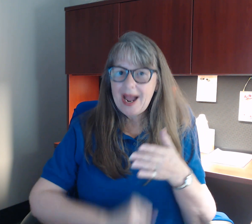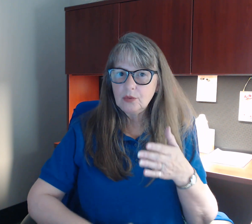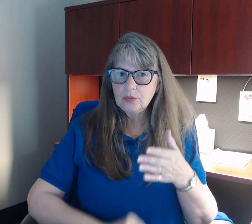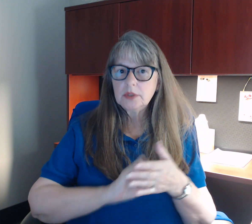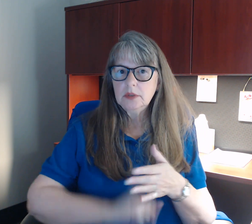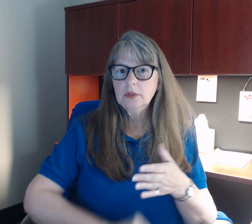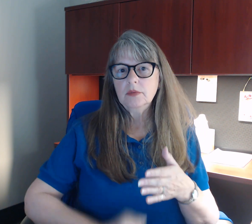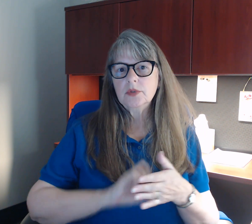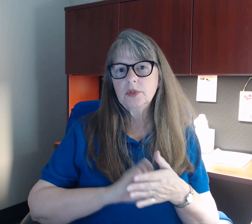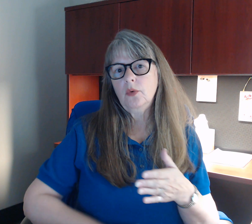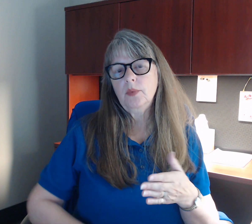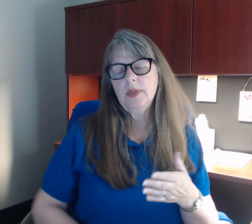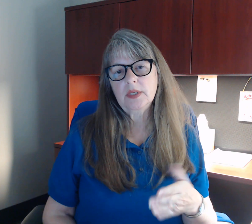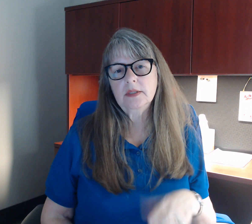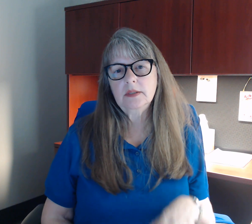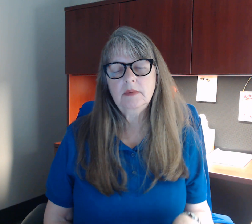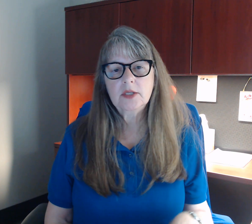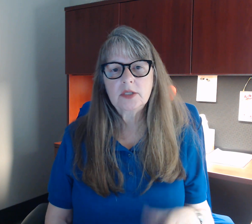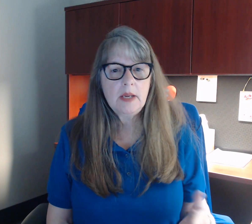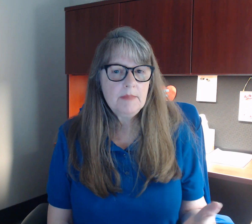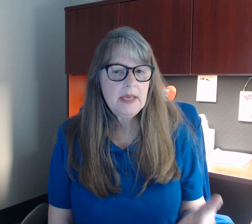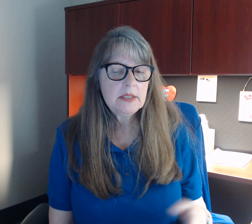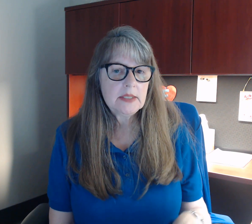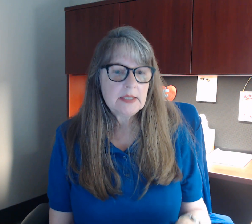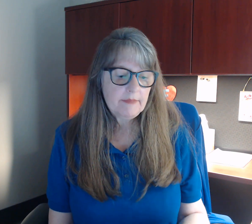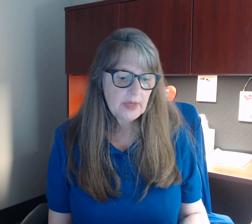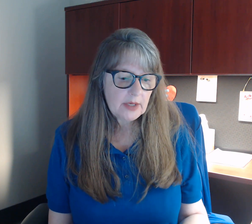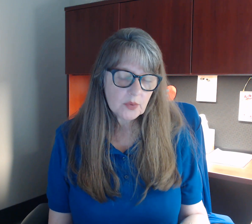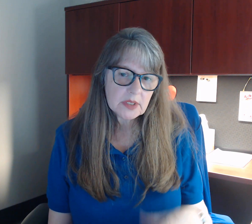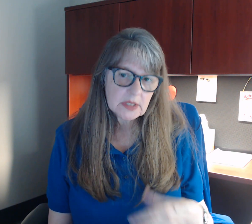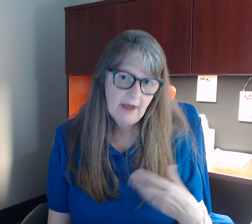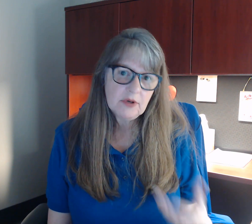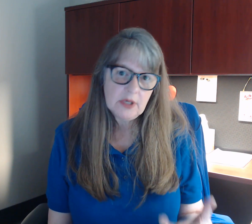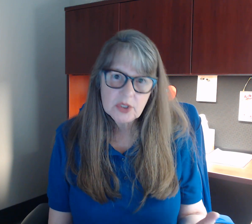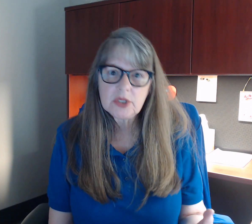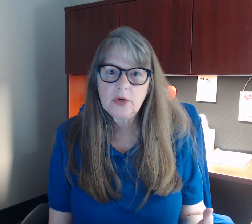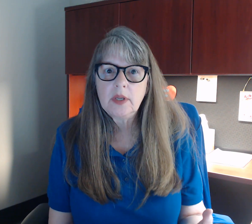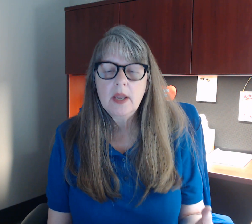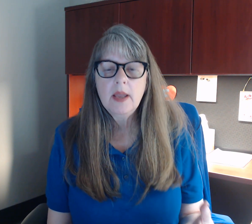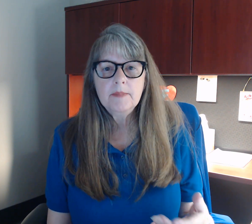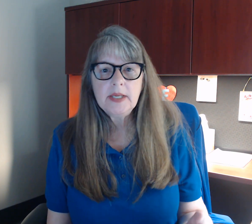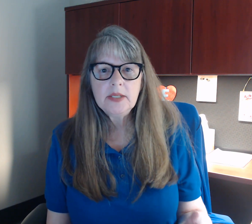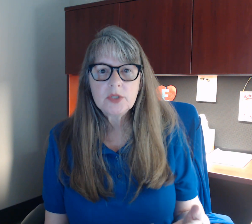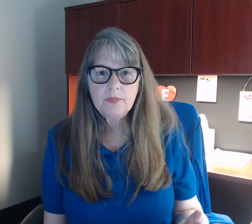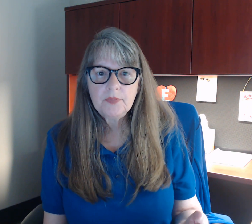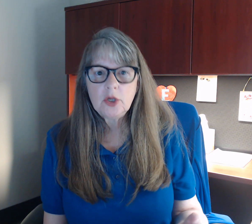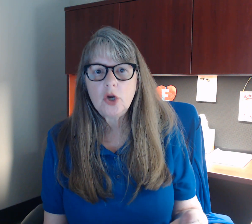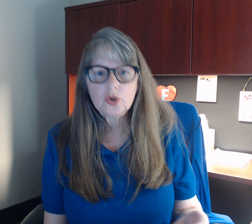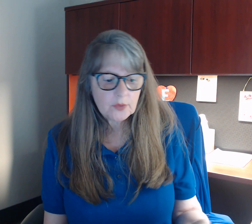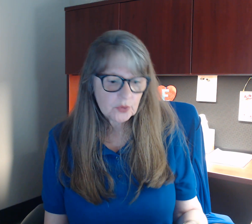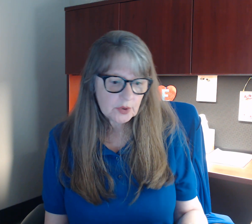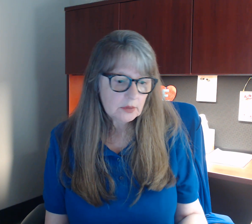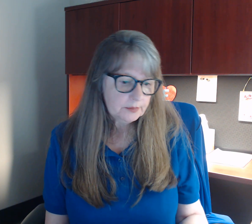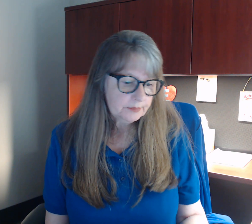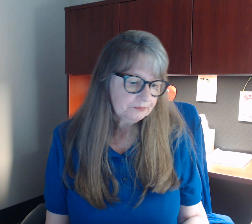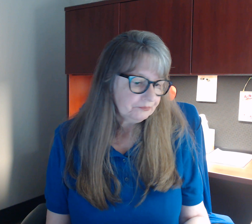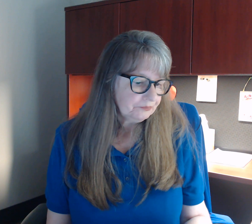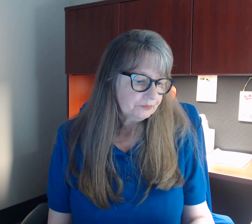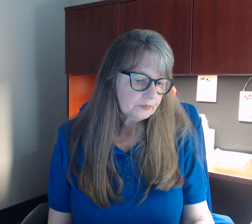out. So it means the same thing. So it doesn't have to necessarily mean something controversial.